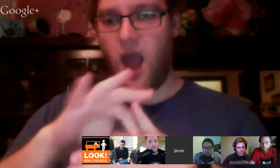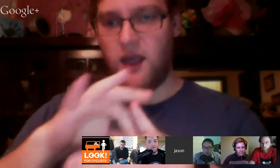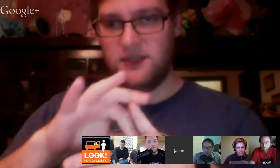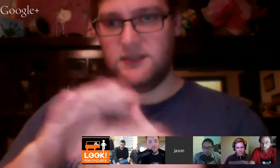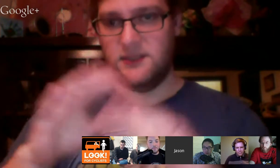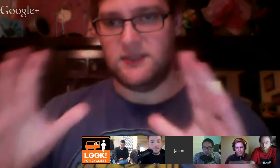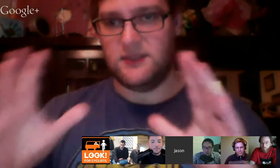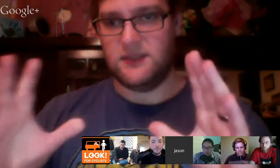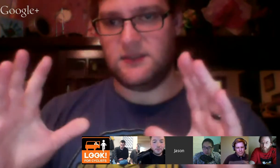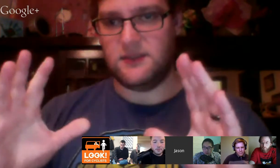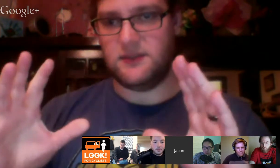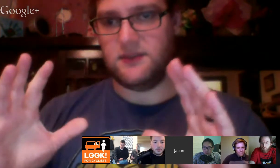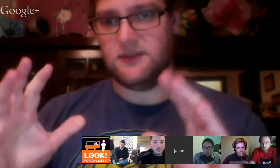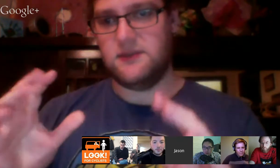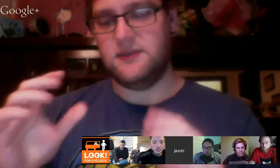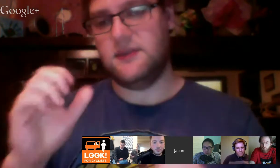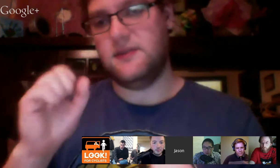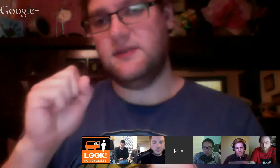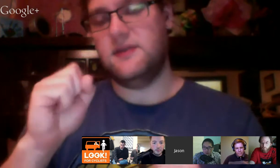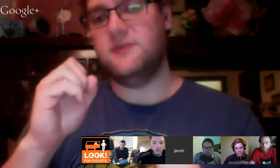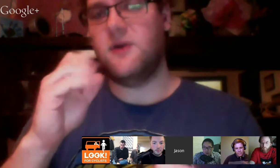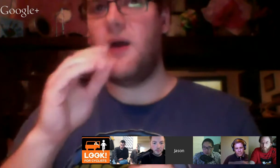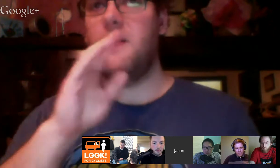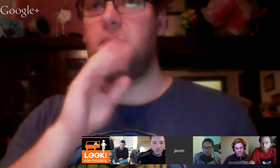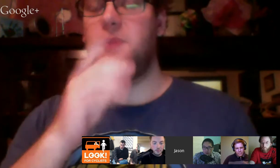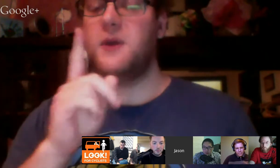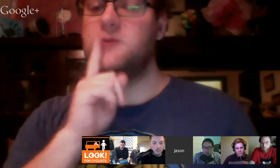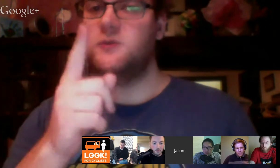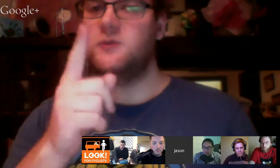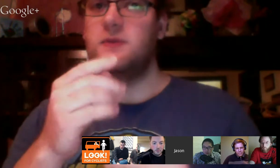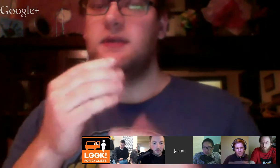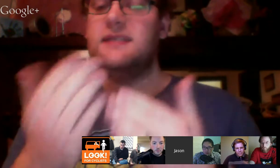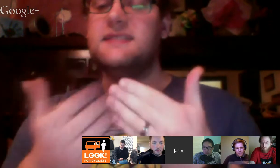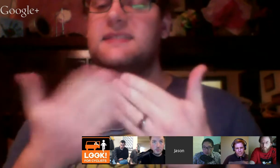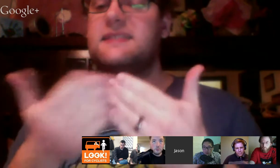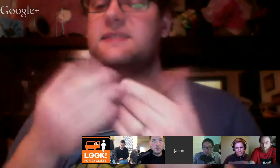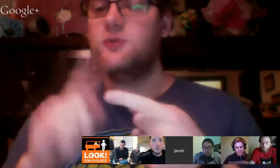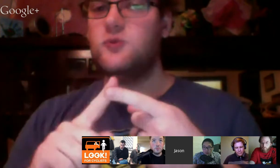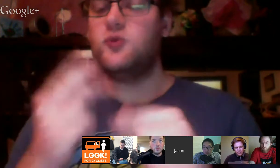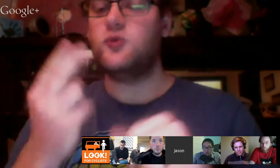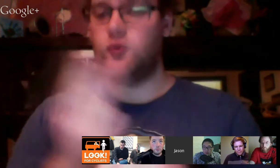mean, the internet itself, it's very contextual. So